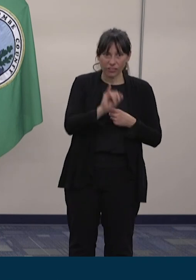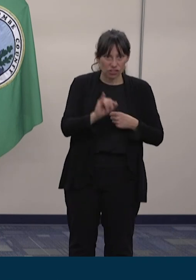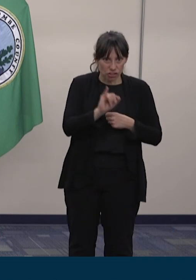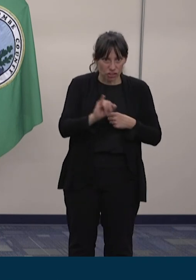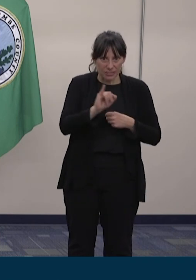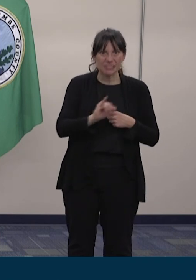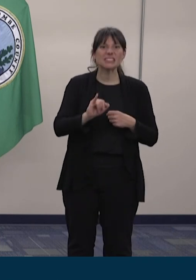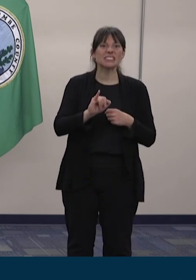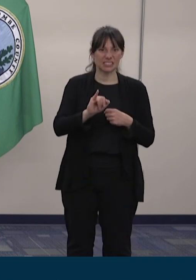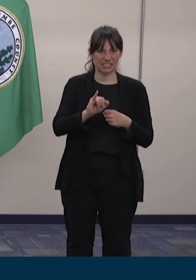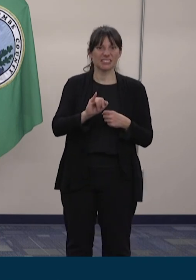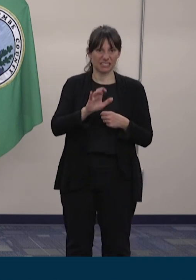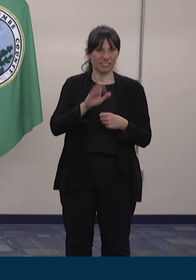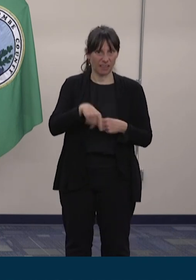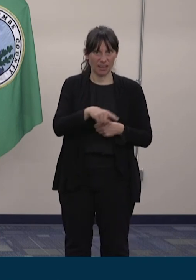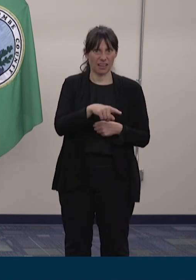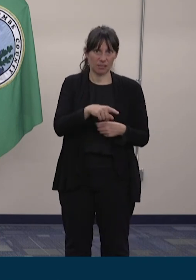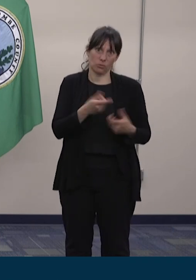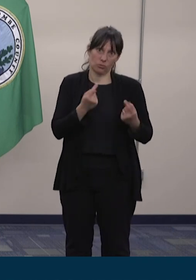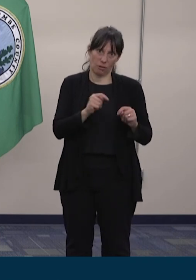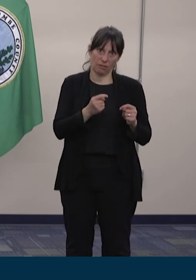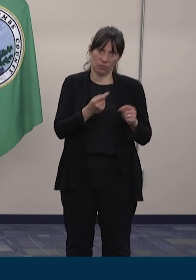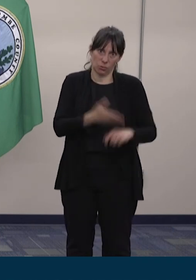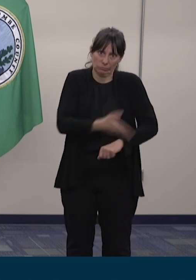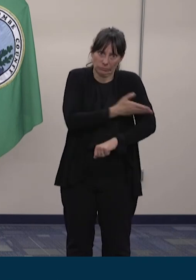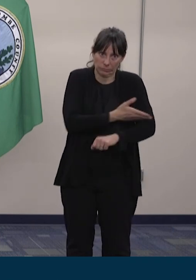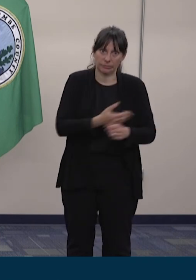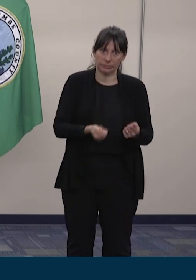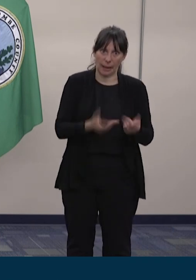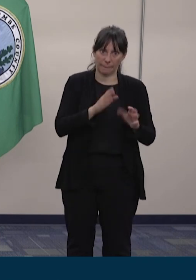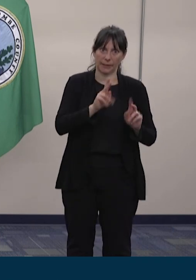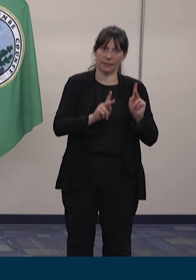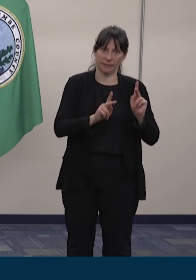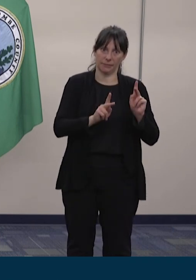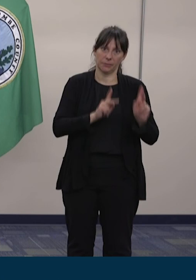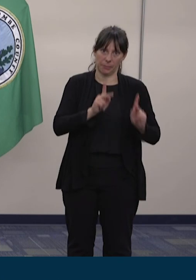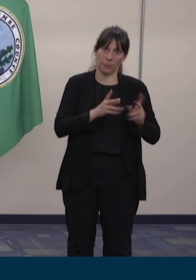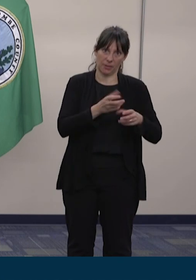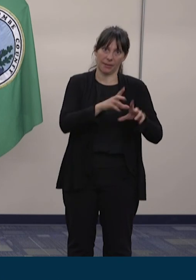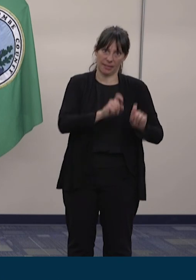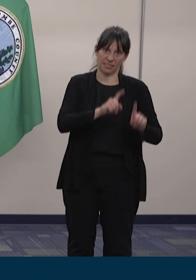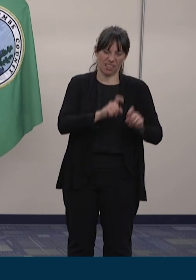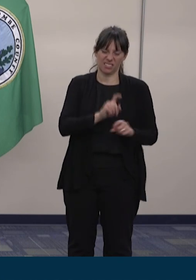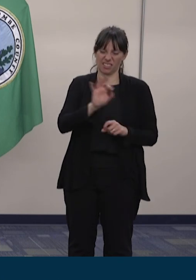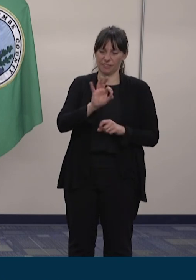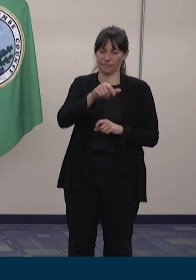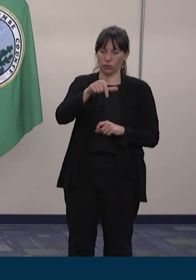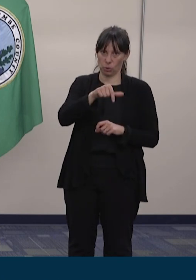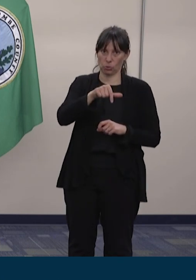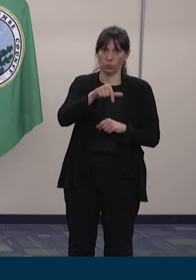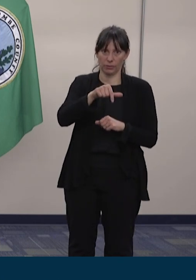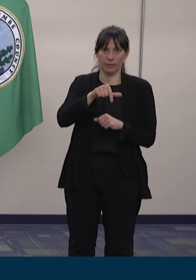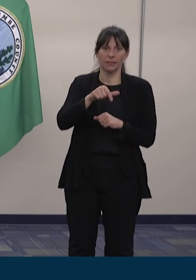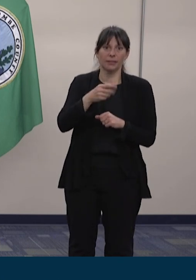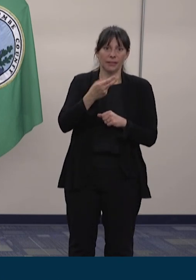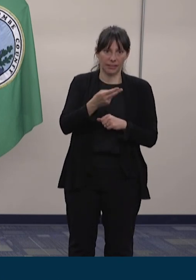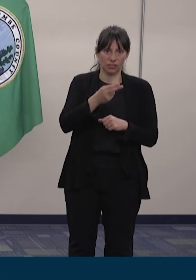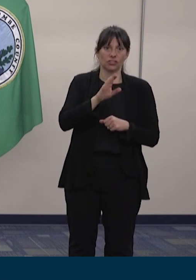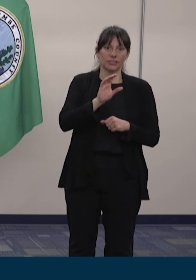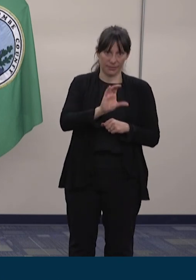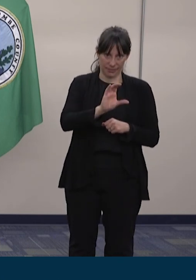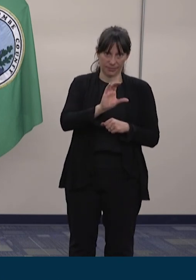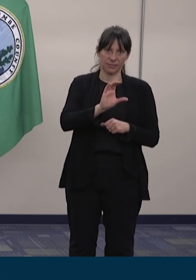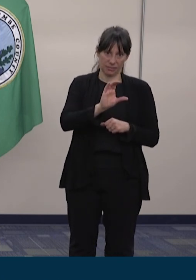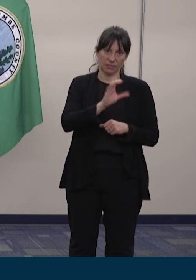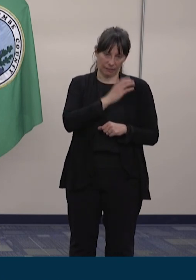Information about testing Información sobre locations localizaciones de can be pruebas accessed through lo the pueden self-checker ver and is available at tanto en la buncombeready.org.